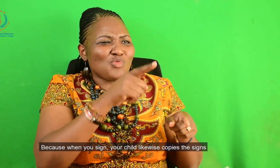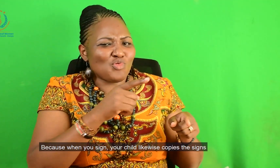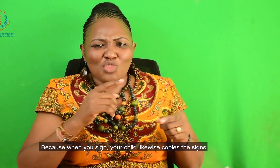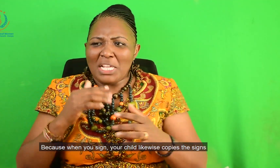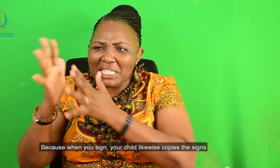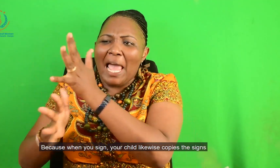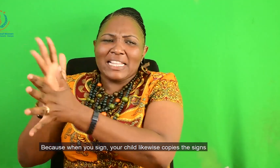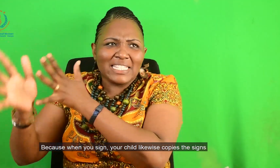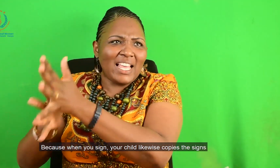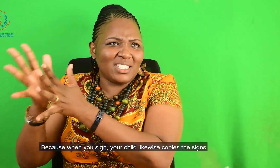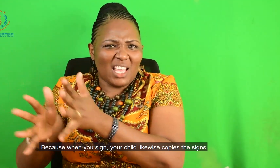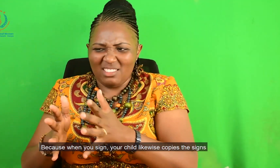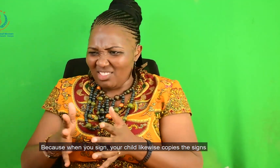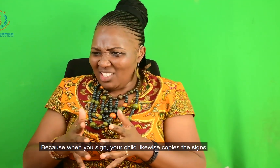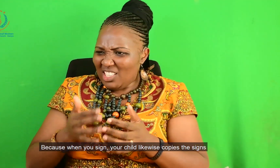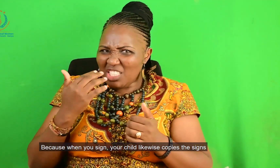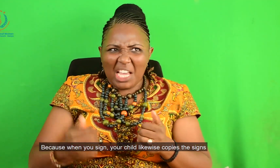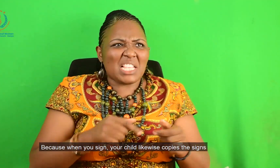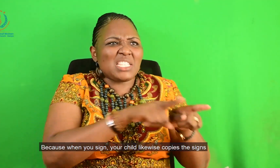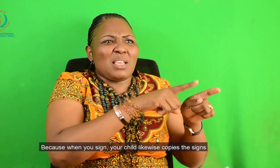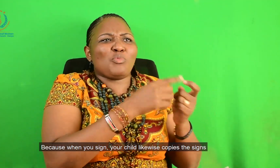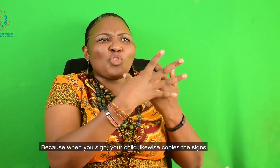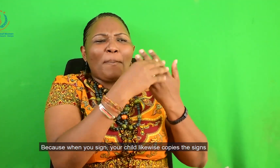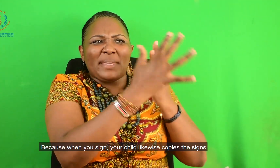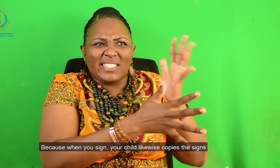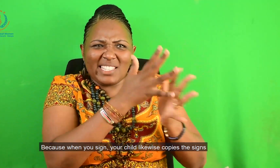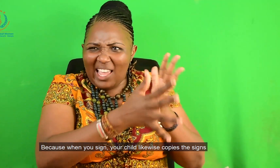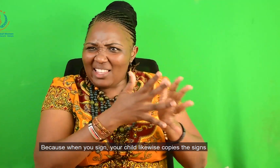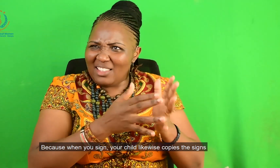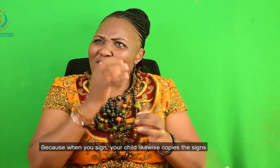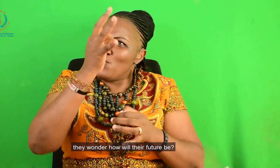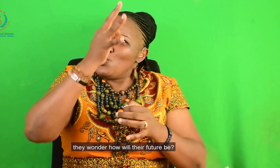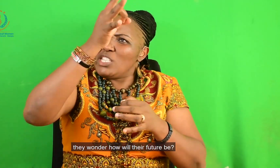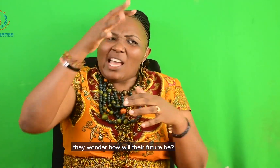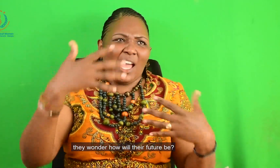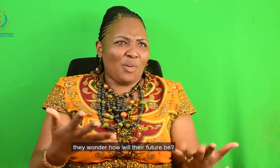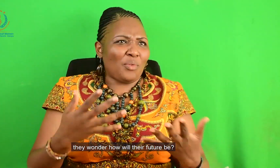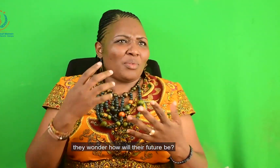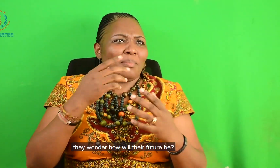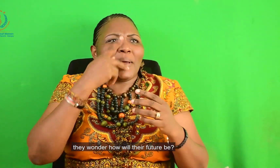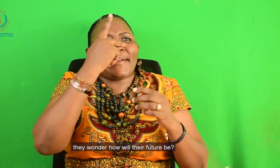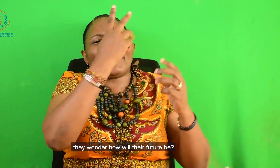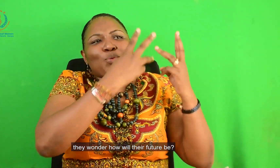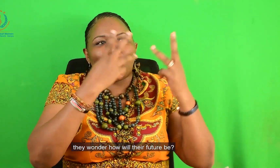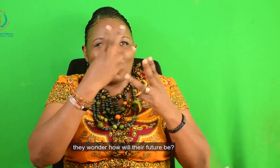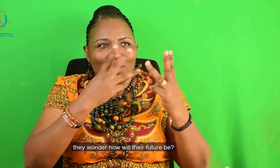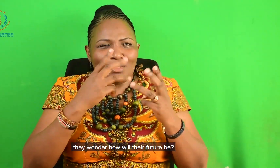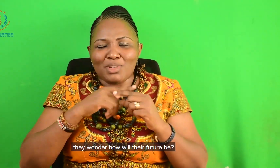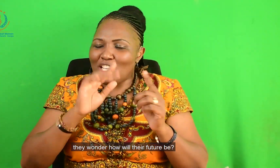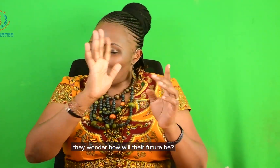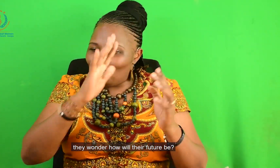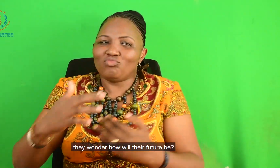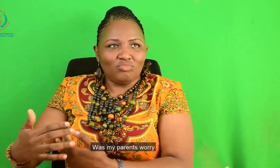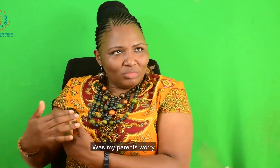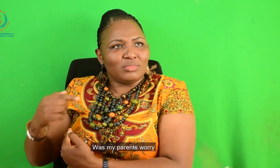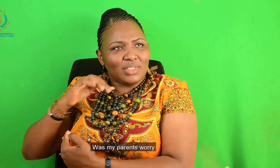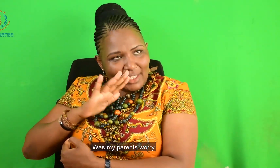Because they said when I would sign, my child likewise will copy the signs. So they were wondering how their future will be. That was my